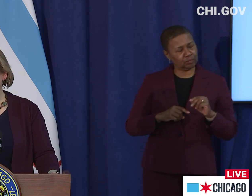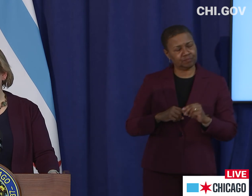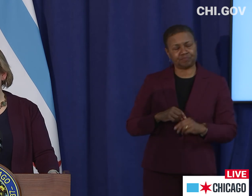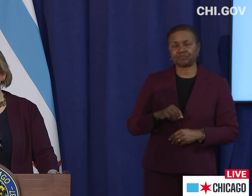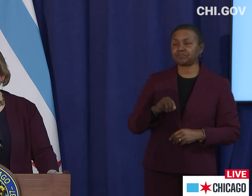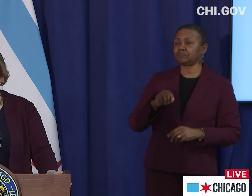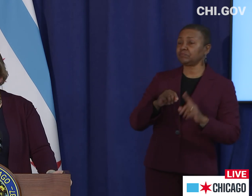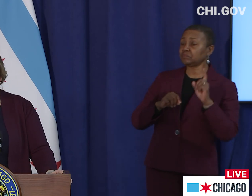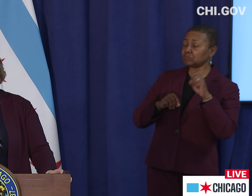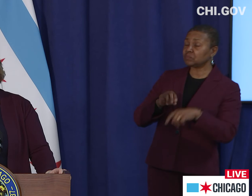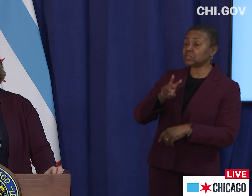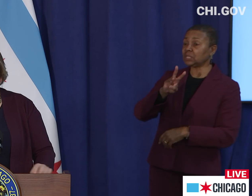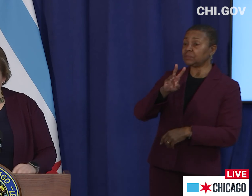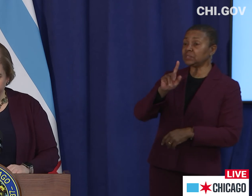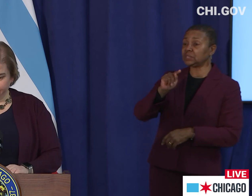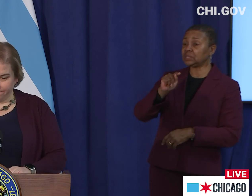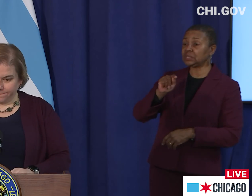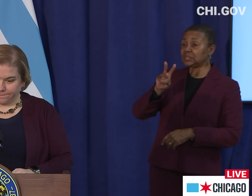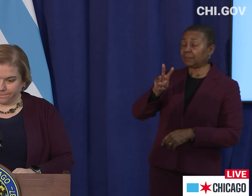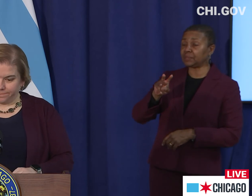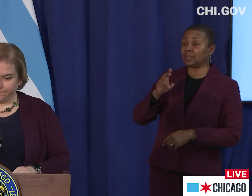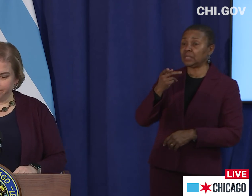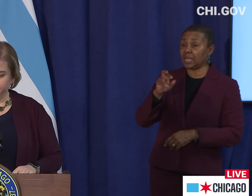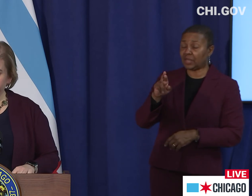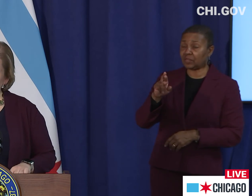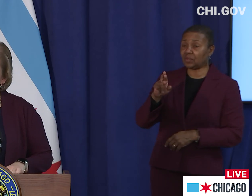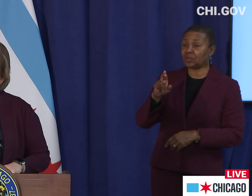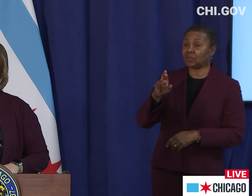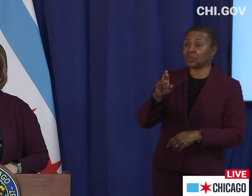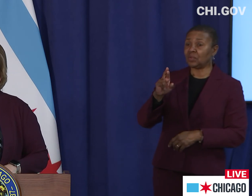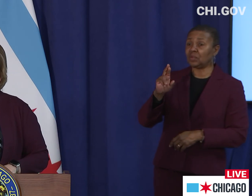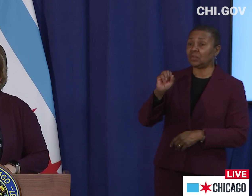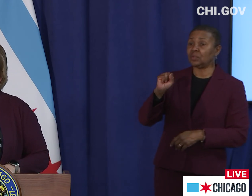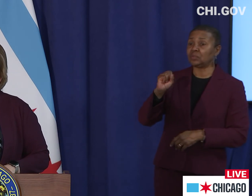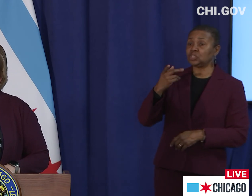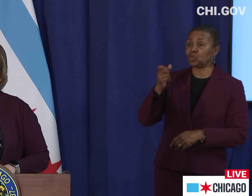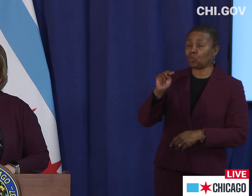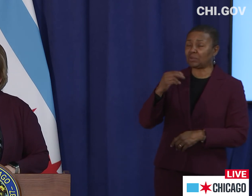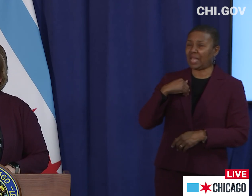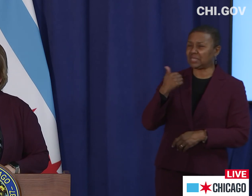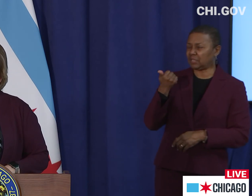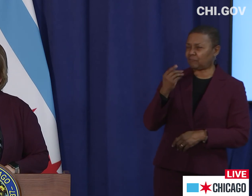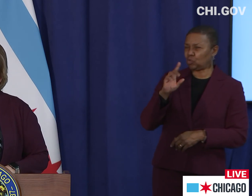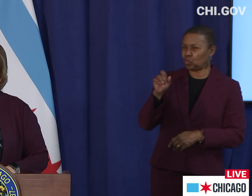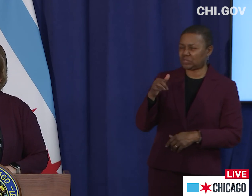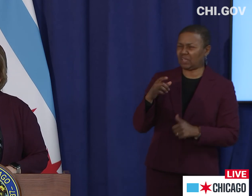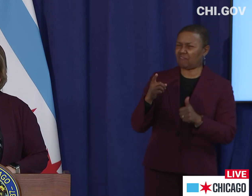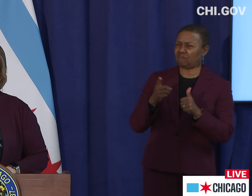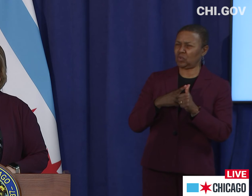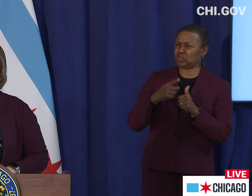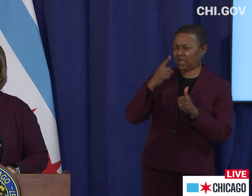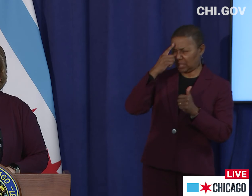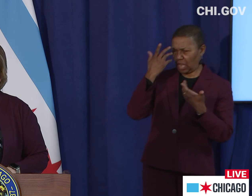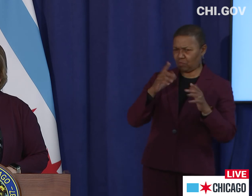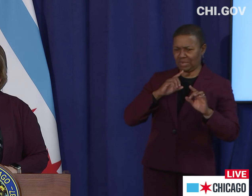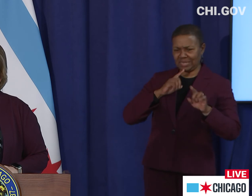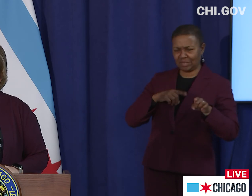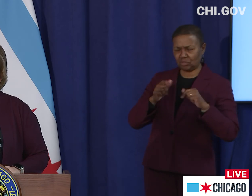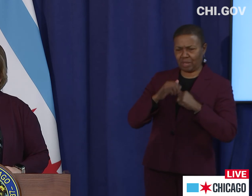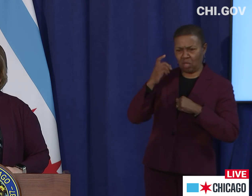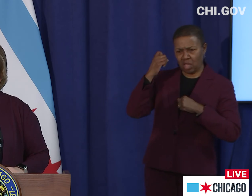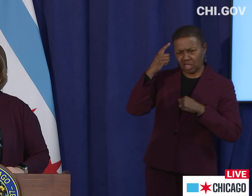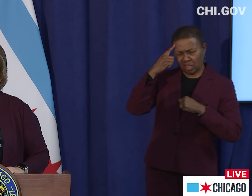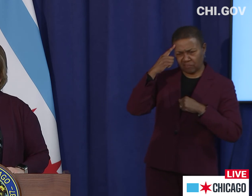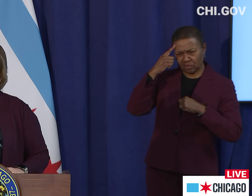WTTW, Heather Sharon has a couple of questions. Her first question I think you've already answered about Governor Pritzker and people